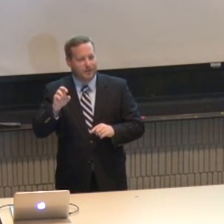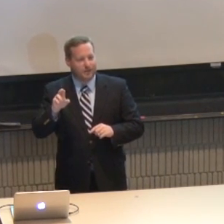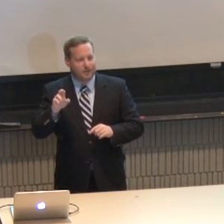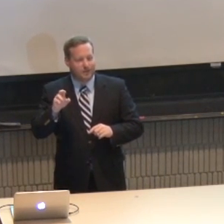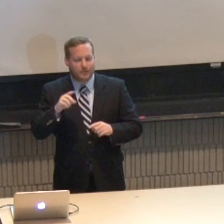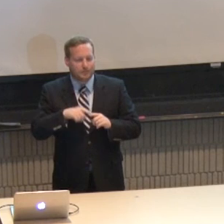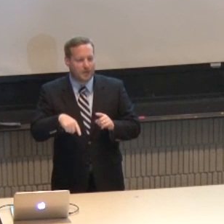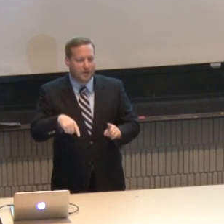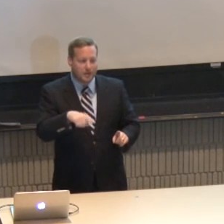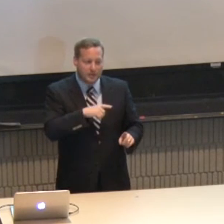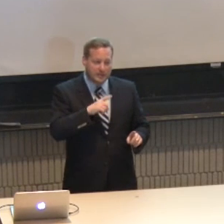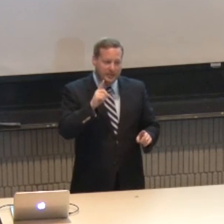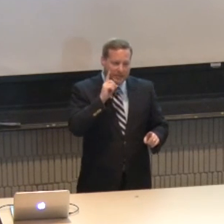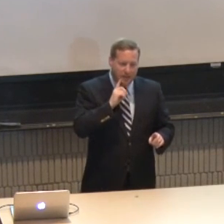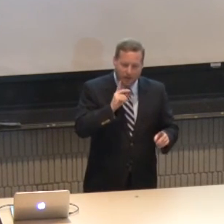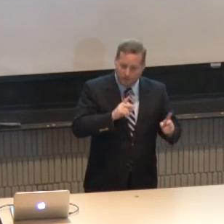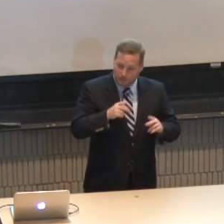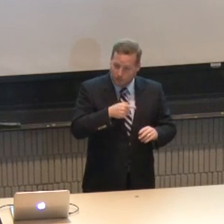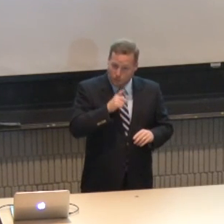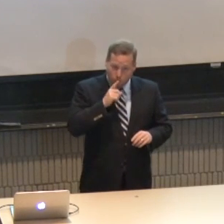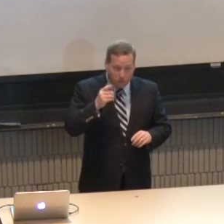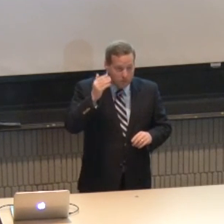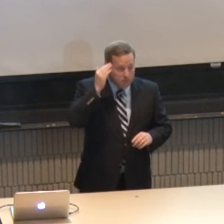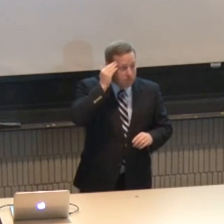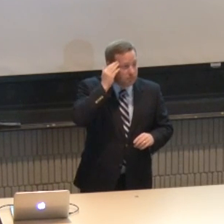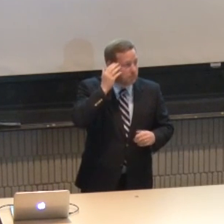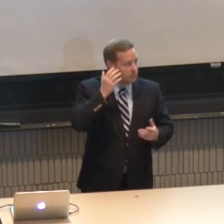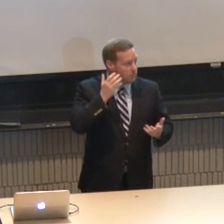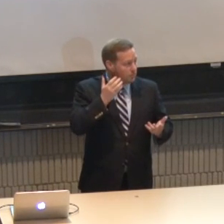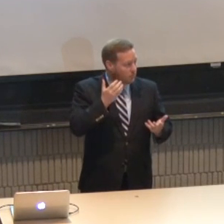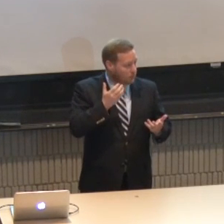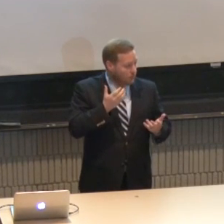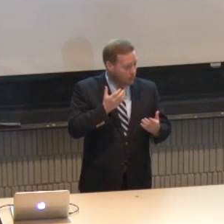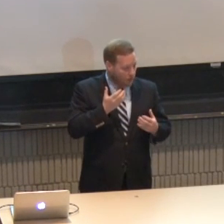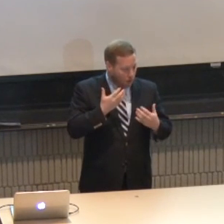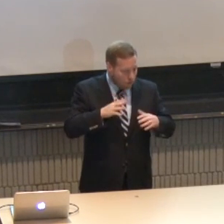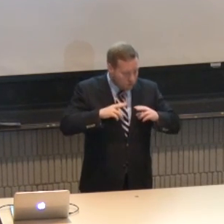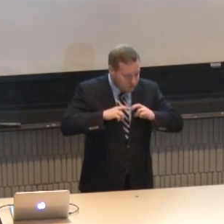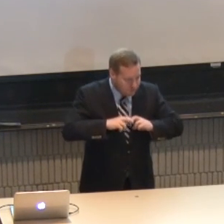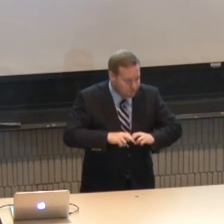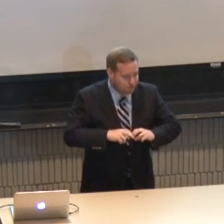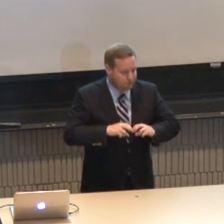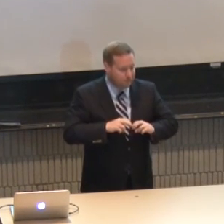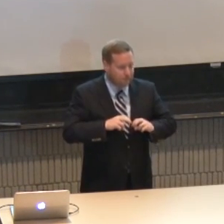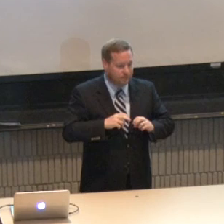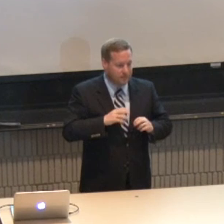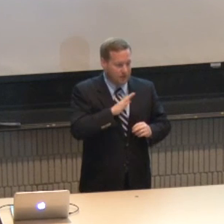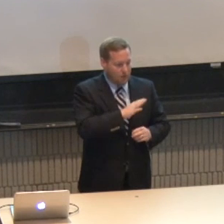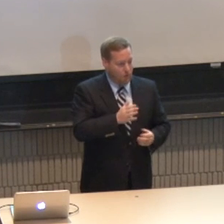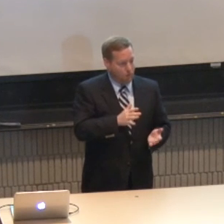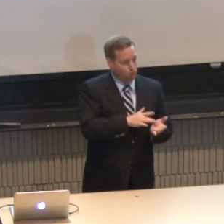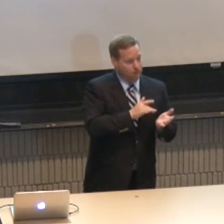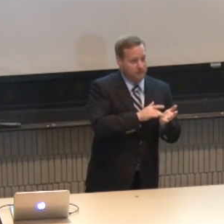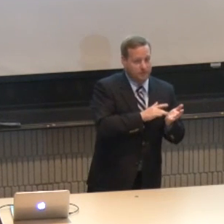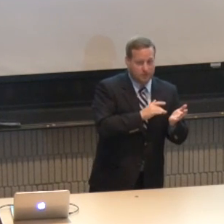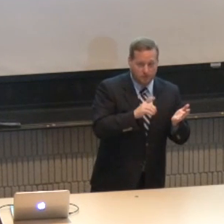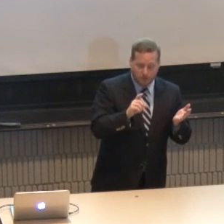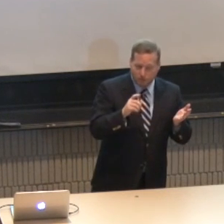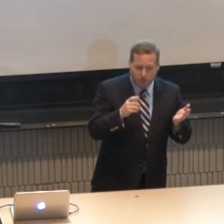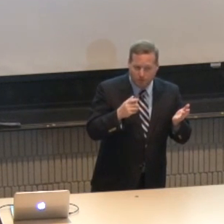Lives Matter and now apply it to Deaf Lives Matter. I mean, it's true, right? Deaf lives do matter. We need to look at our